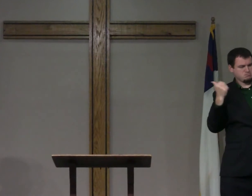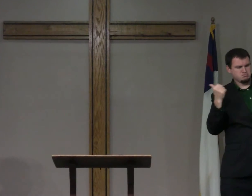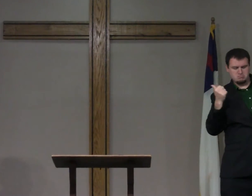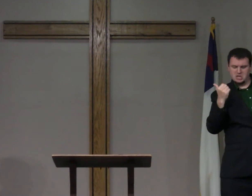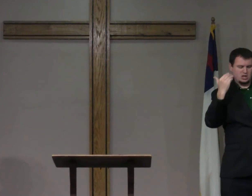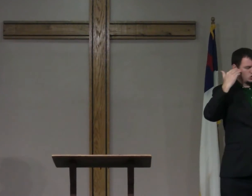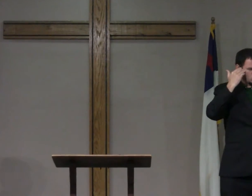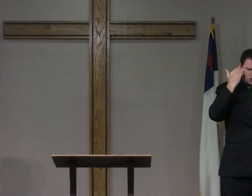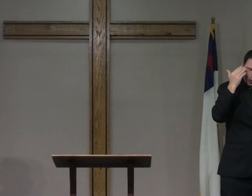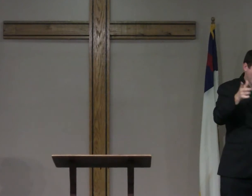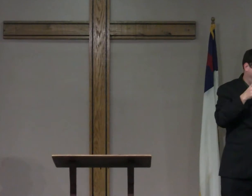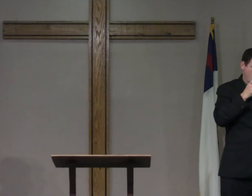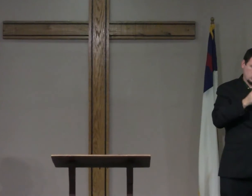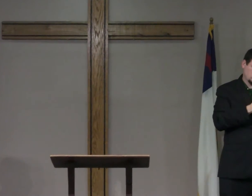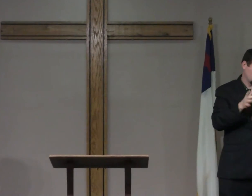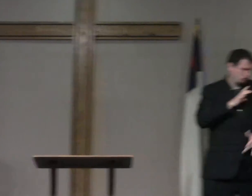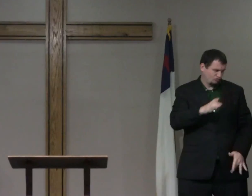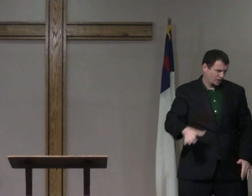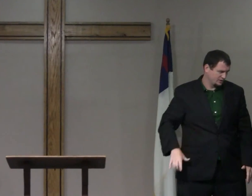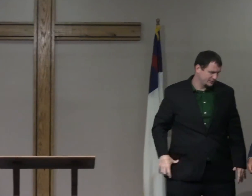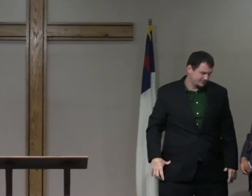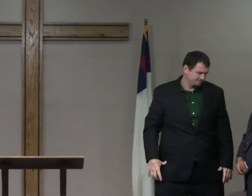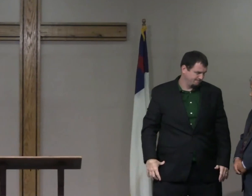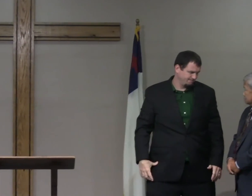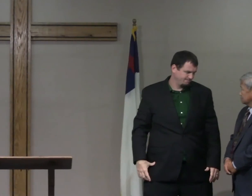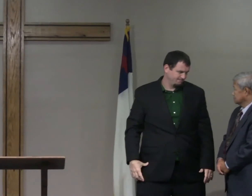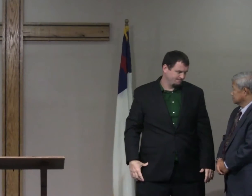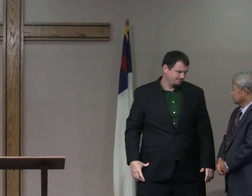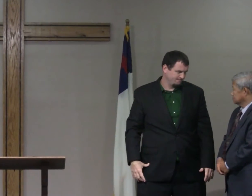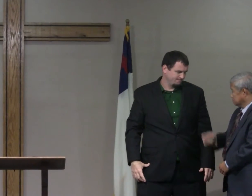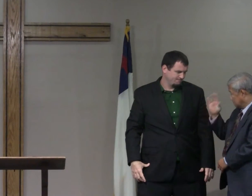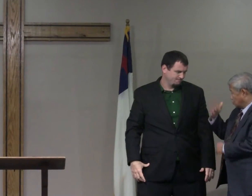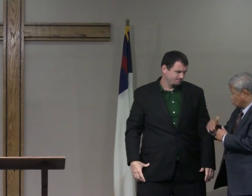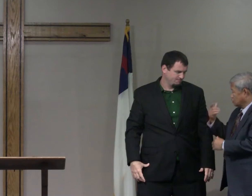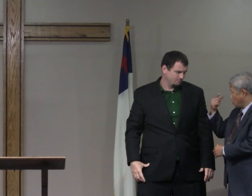I say, okay, I know a person over in India who does not know Jesus.